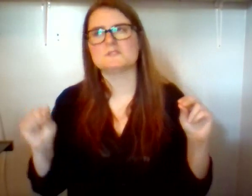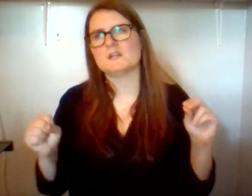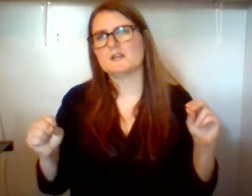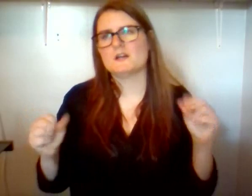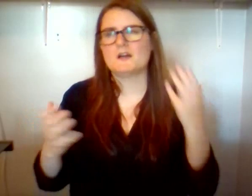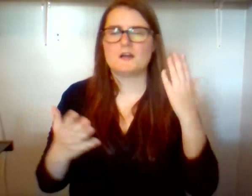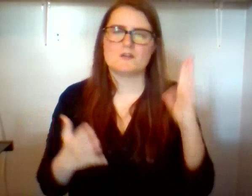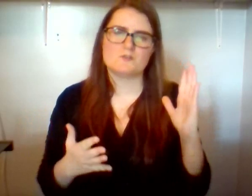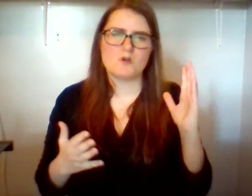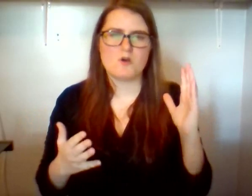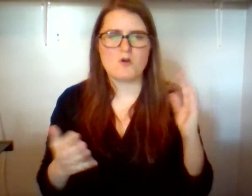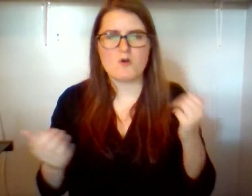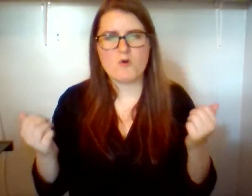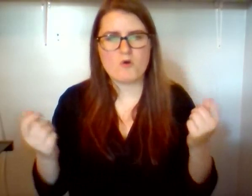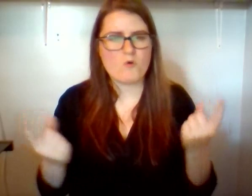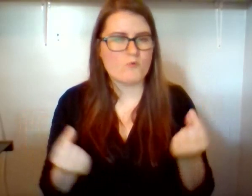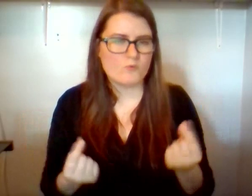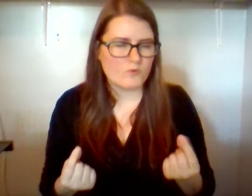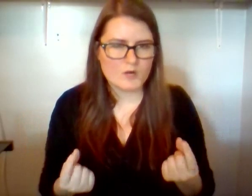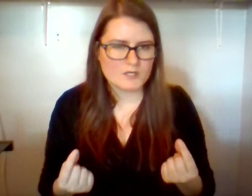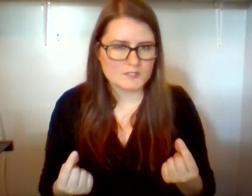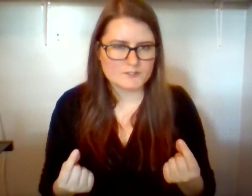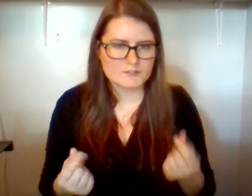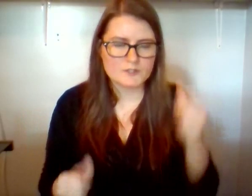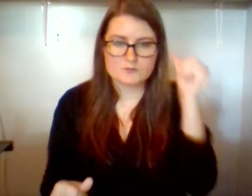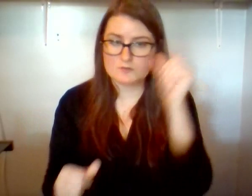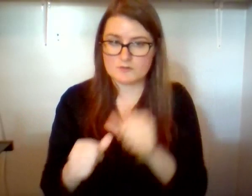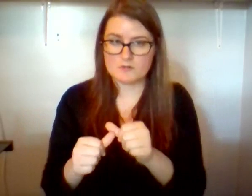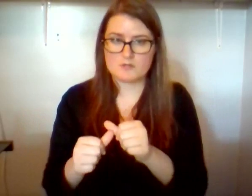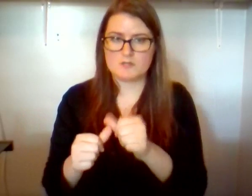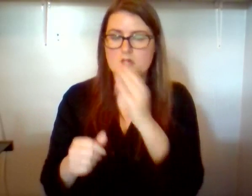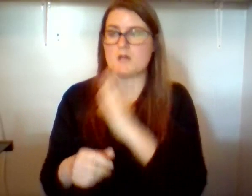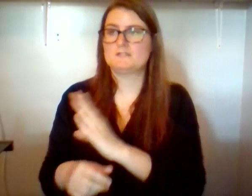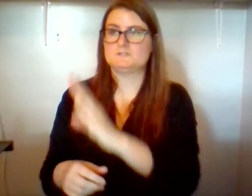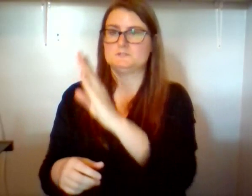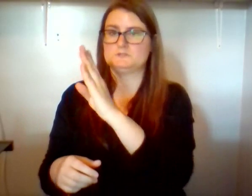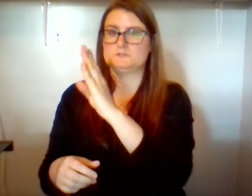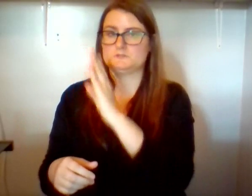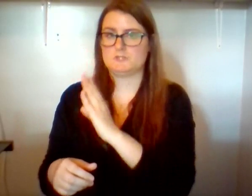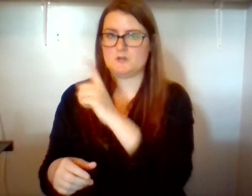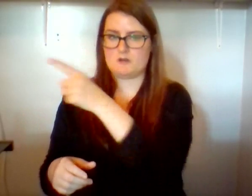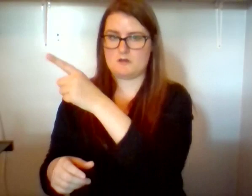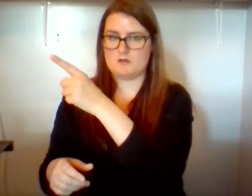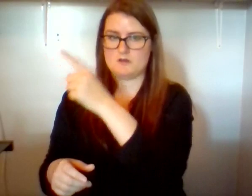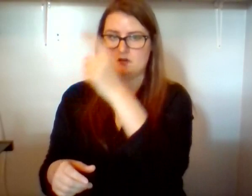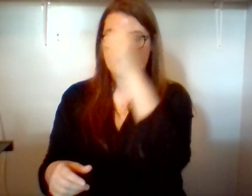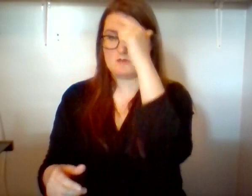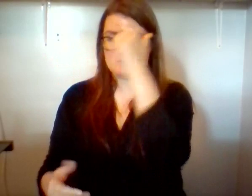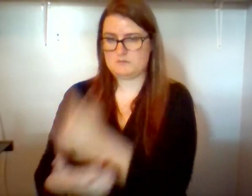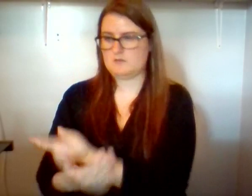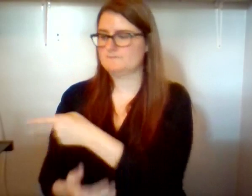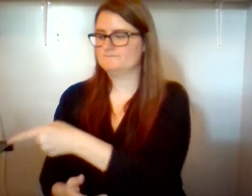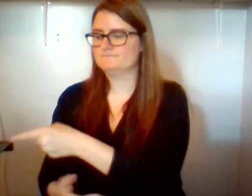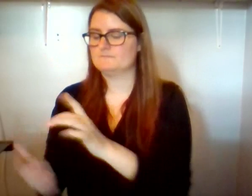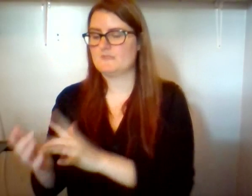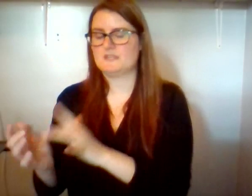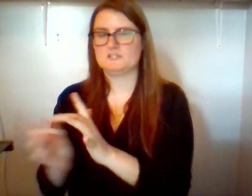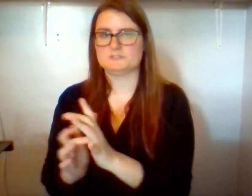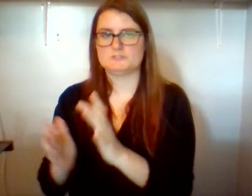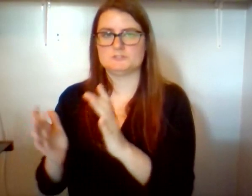who ever lived, and he never had sex. Not to be married and not to have sex is